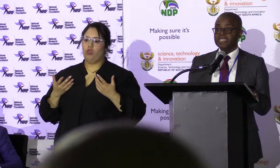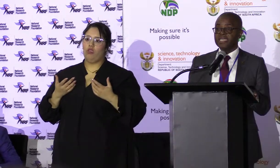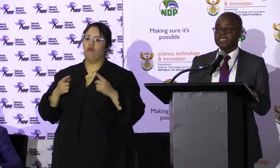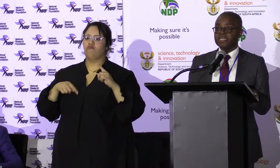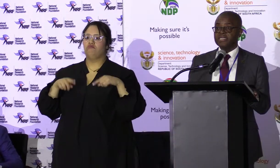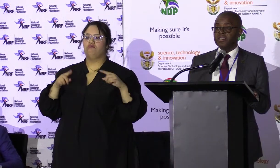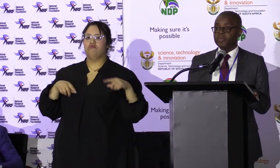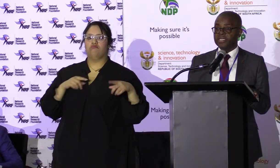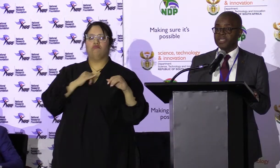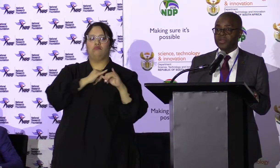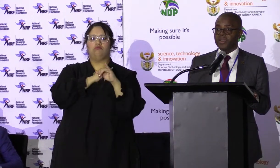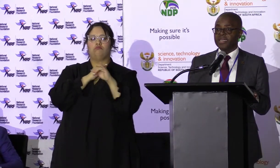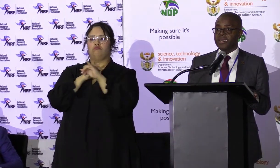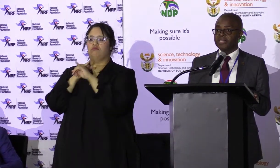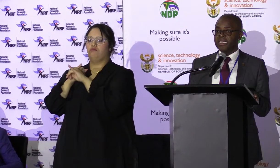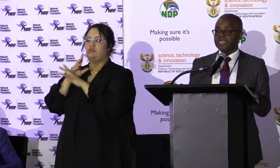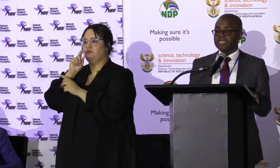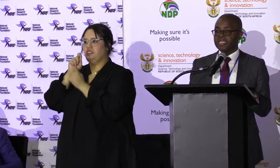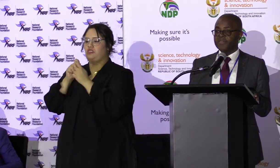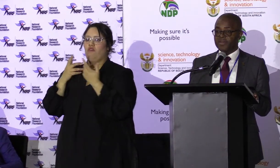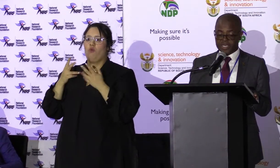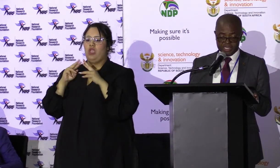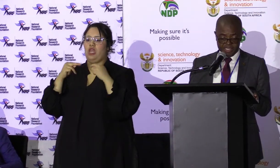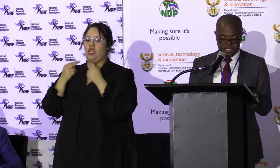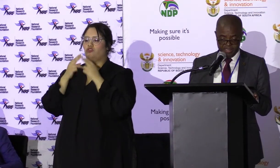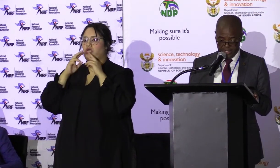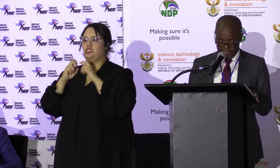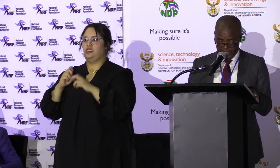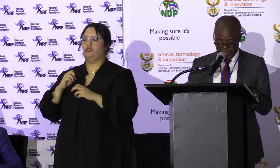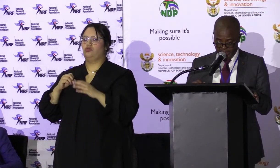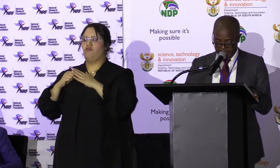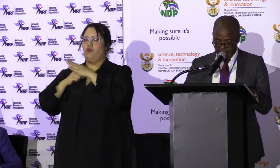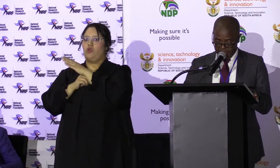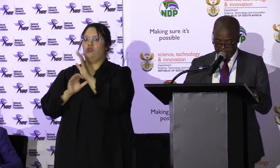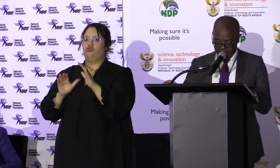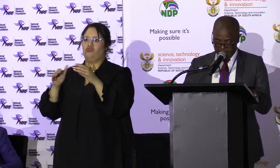the various entities, in particular the National Research Foundation,